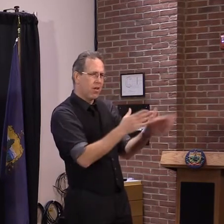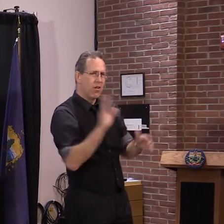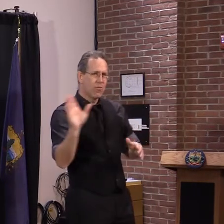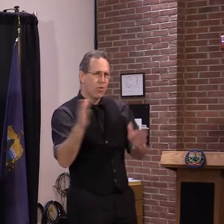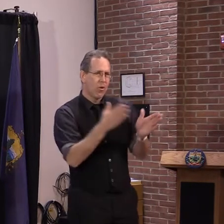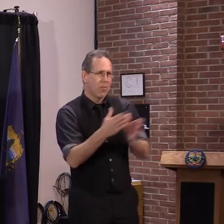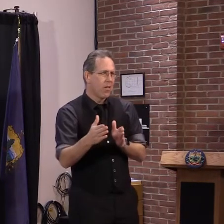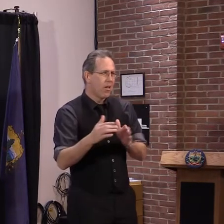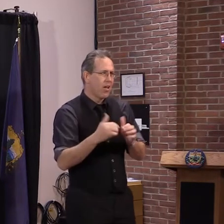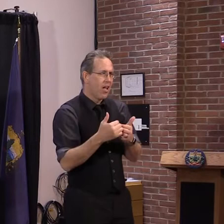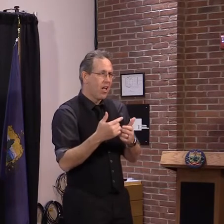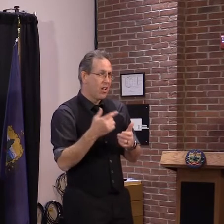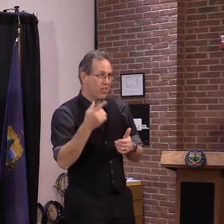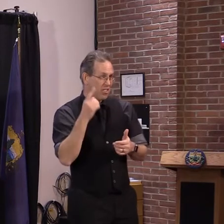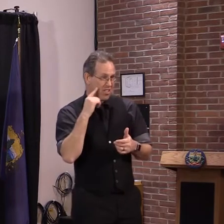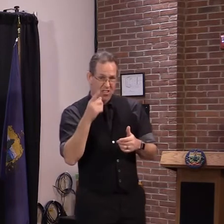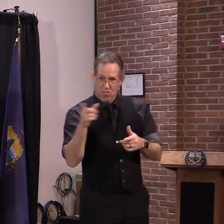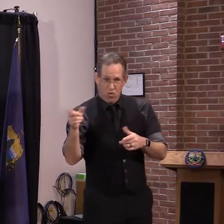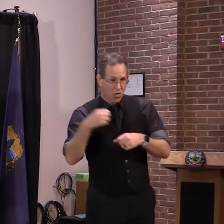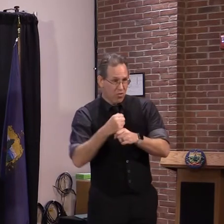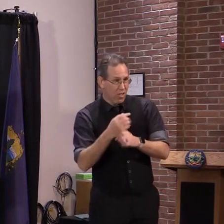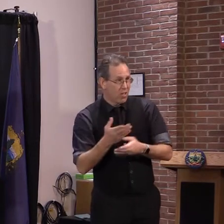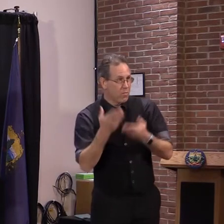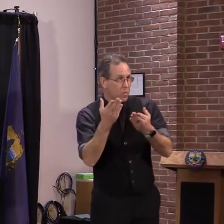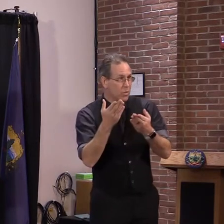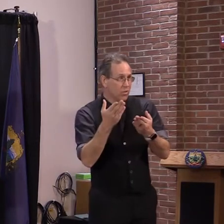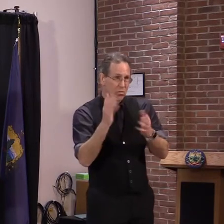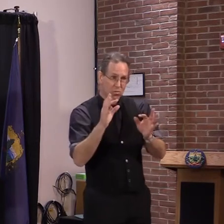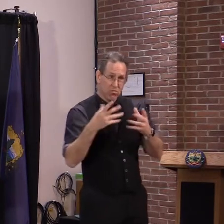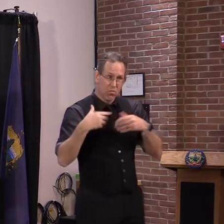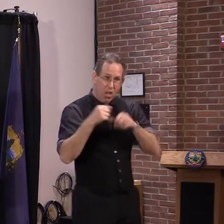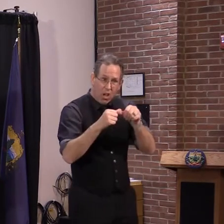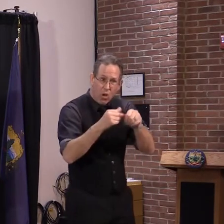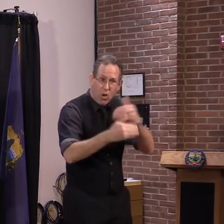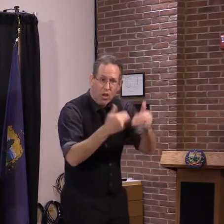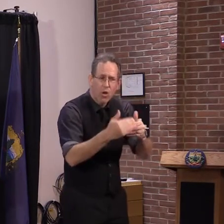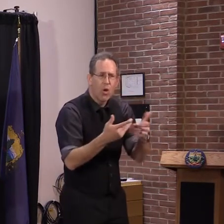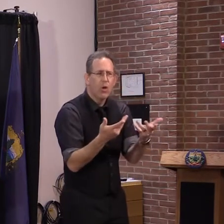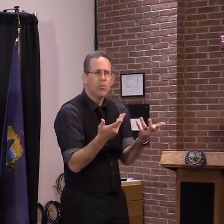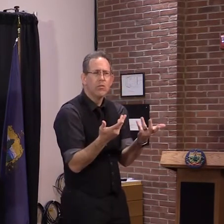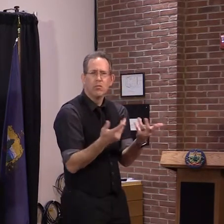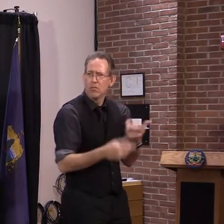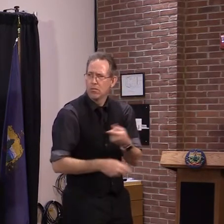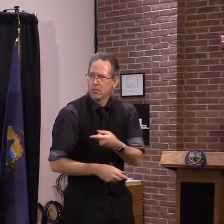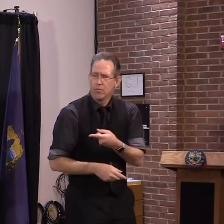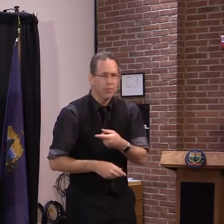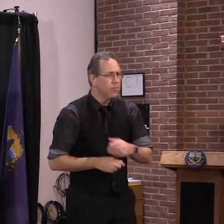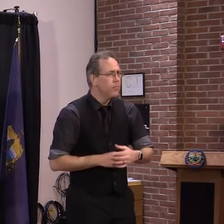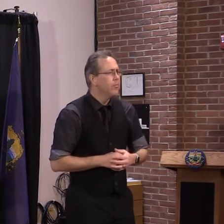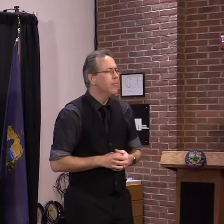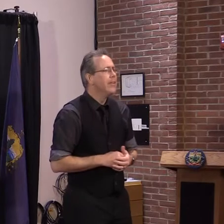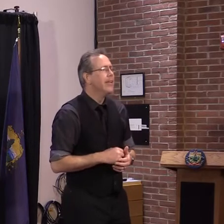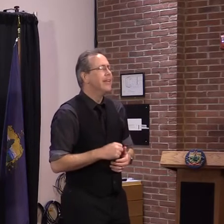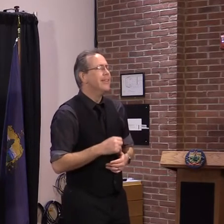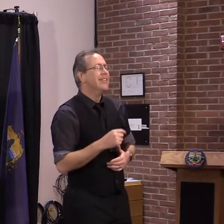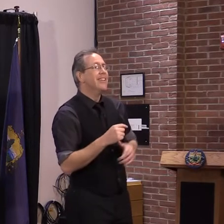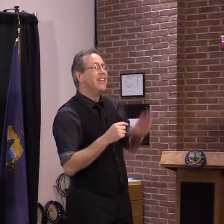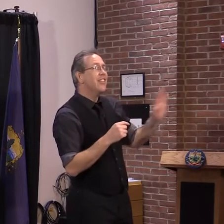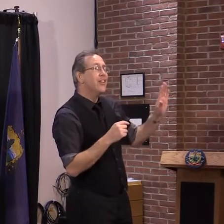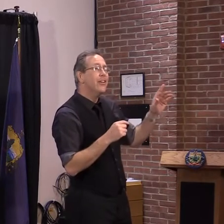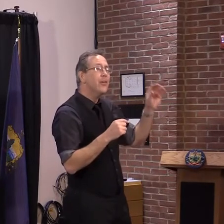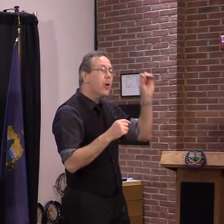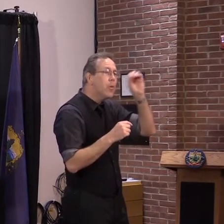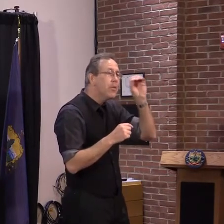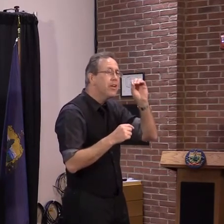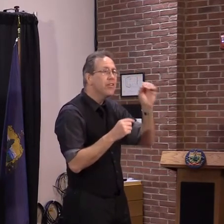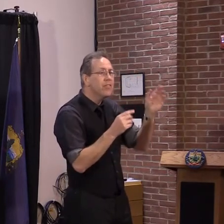ongoing obligation. Well, again, it's strategic in many ways, whether it's to attract more in our workforce,